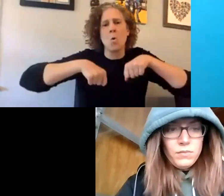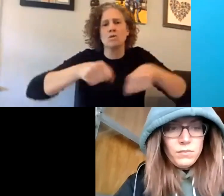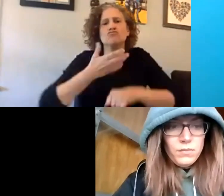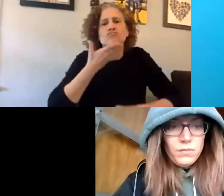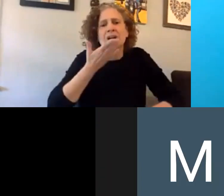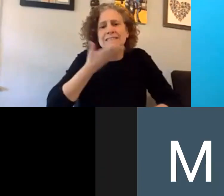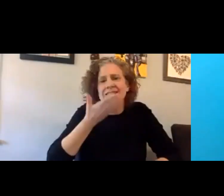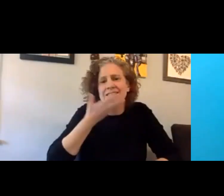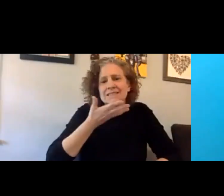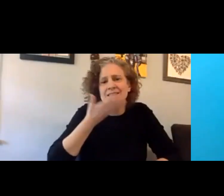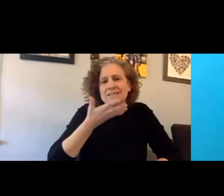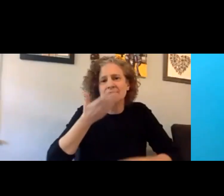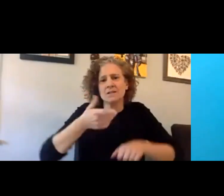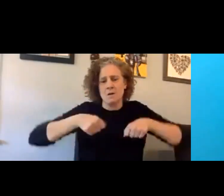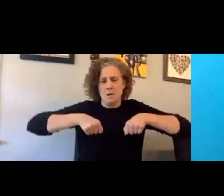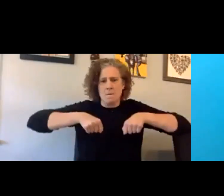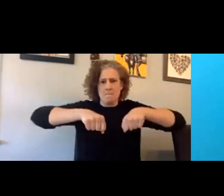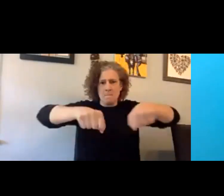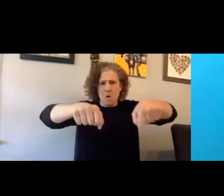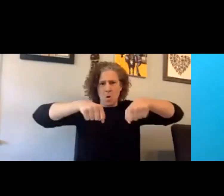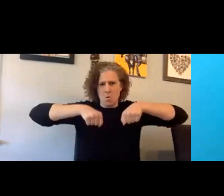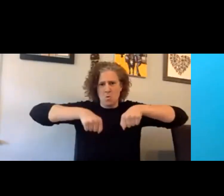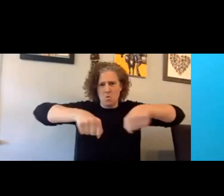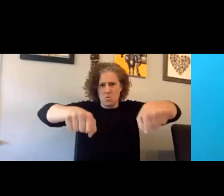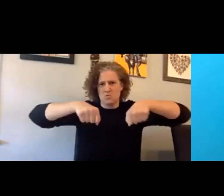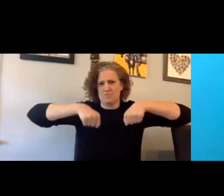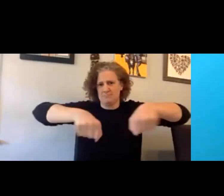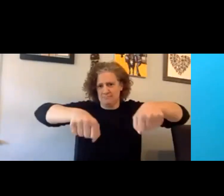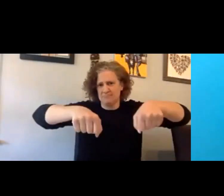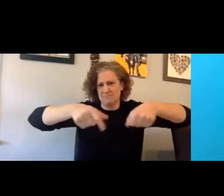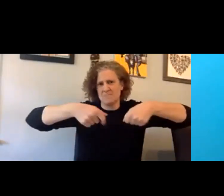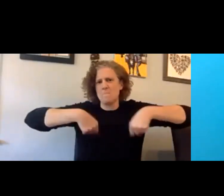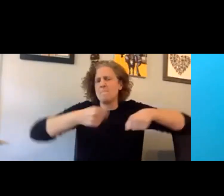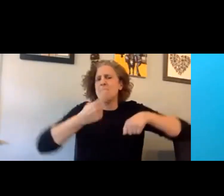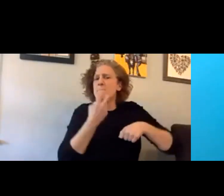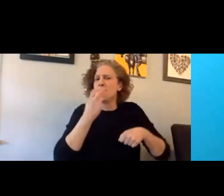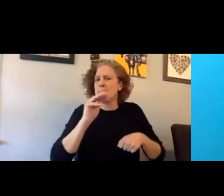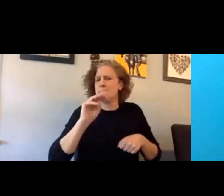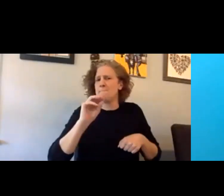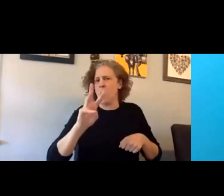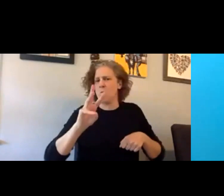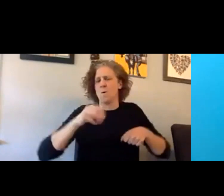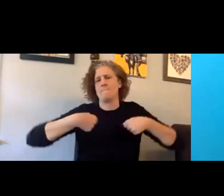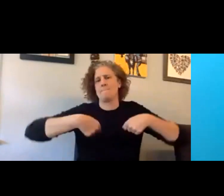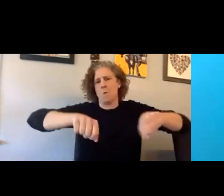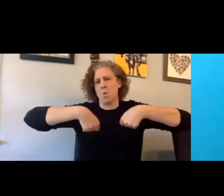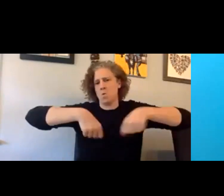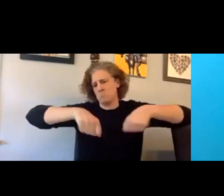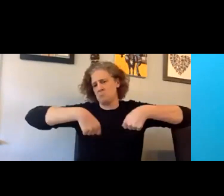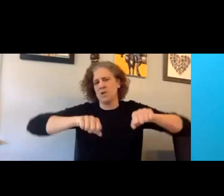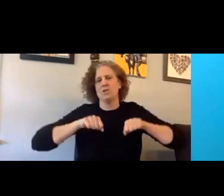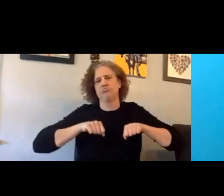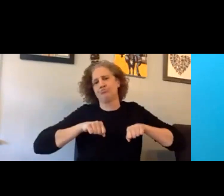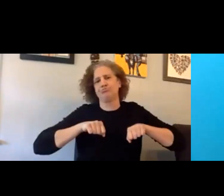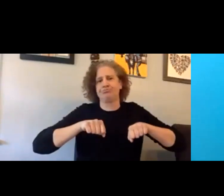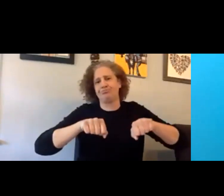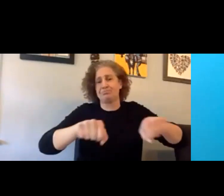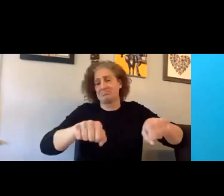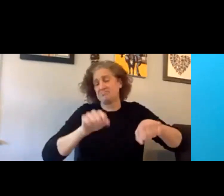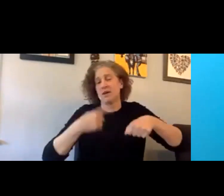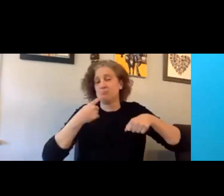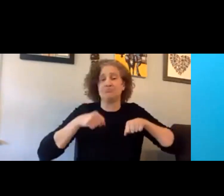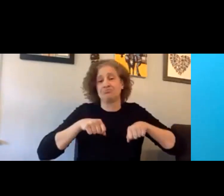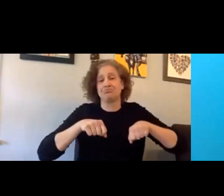else? Oh, mowing the grass. We mow, and you can mouth